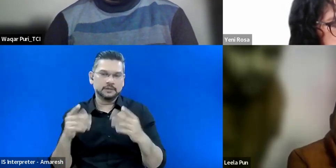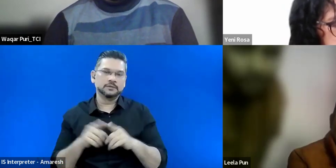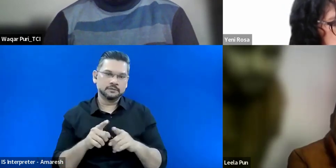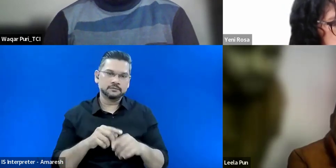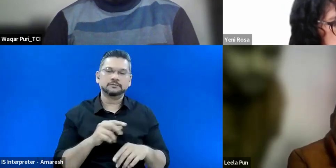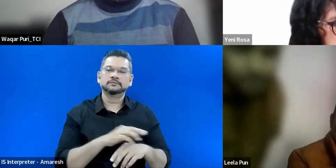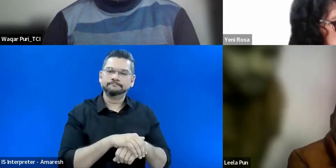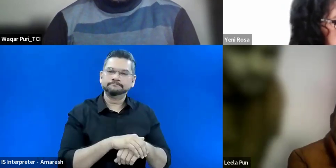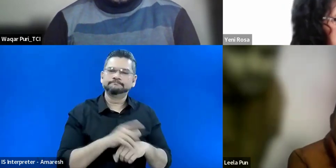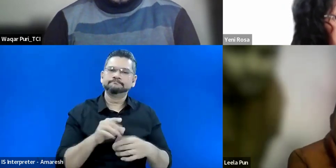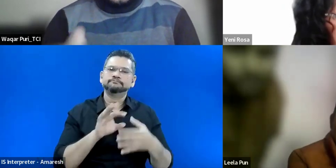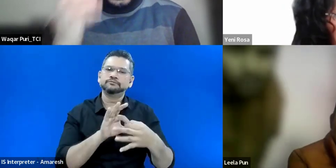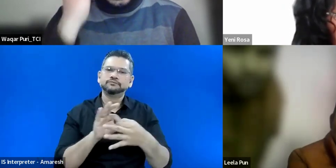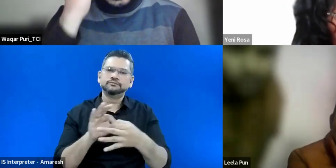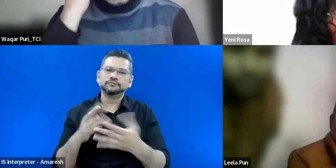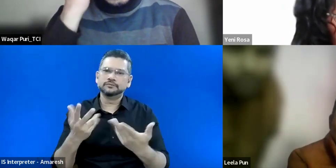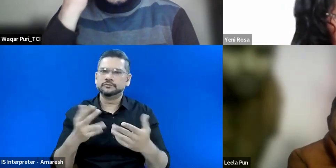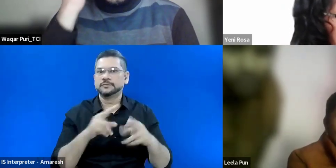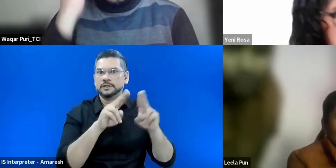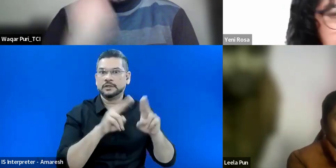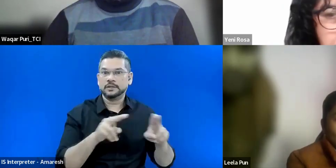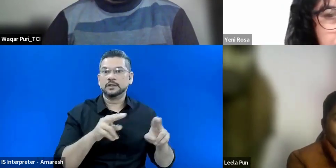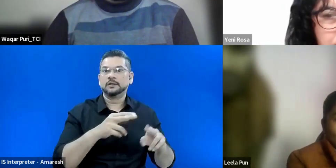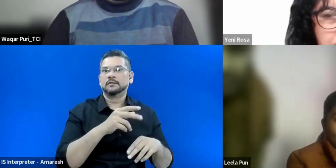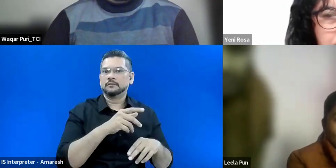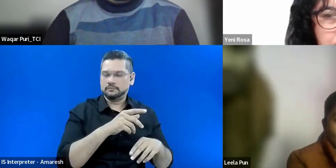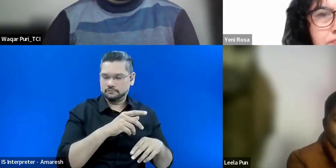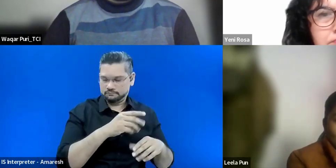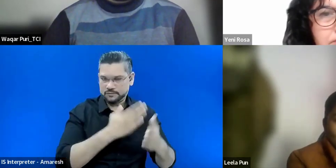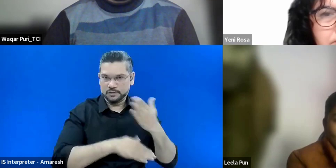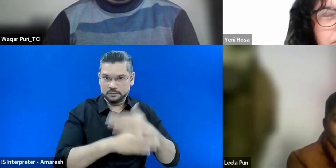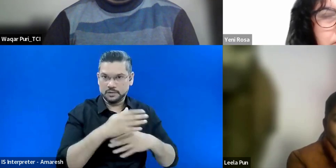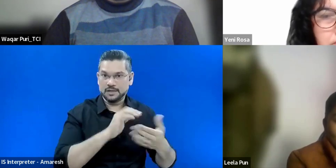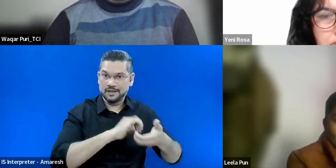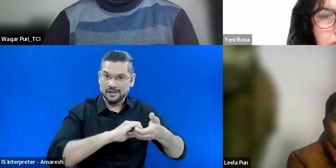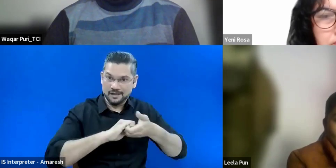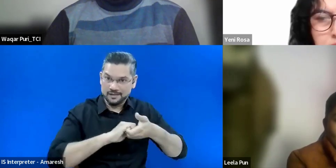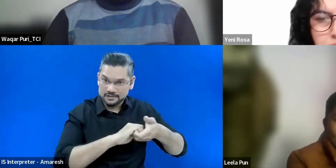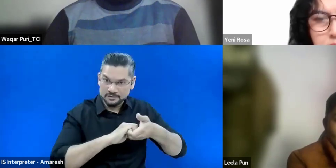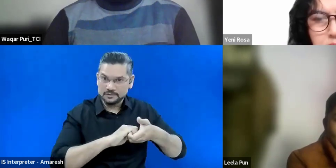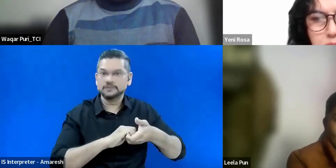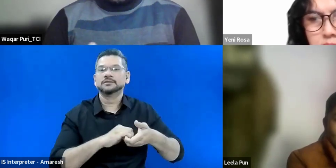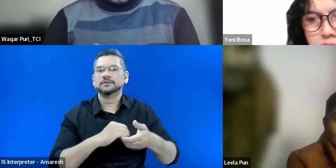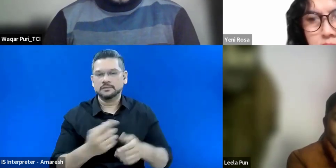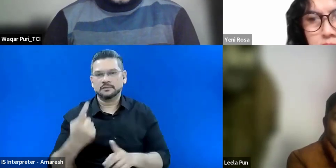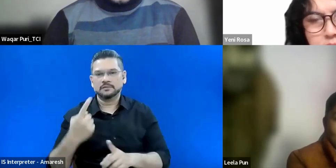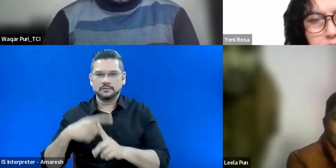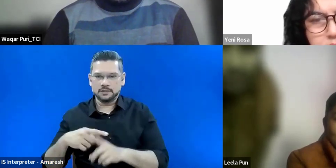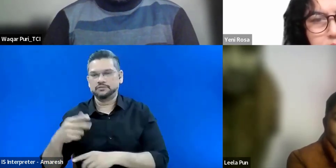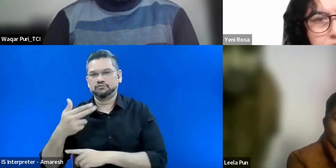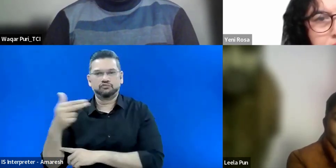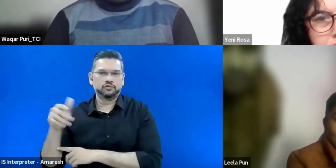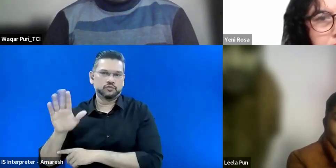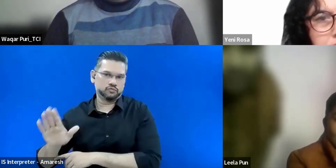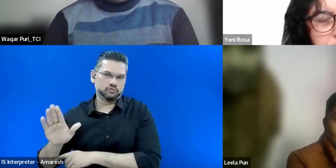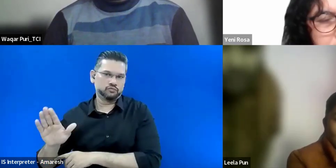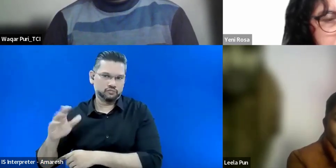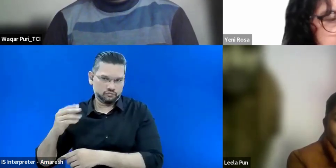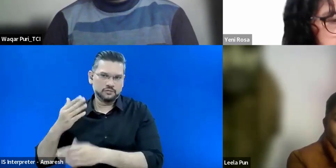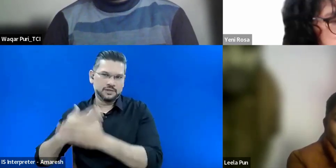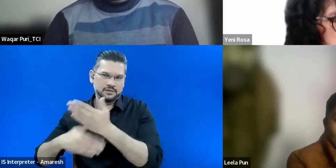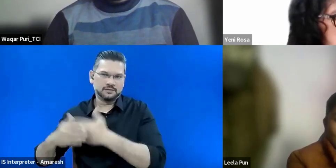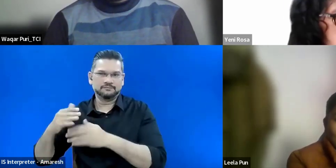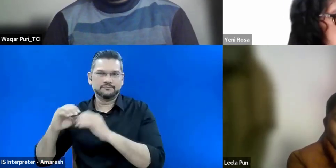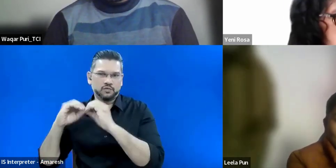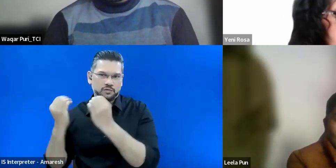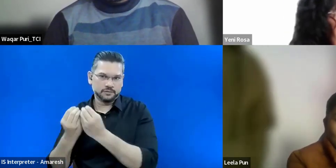Association. I thank both of the organizations for partnering with us. And I would now like to thank all our distinguished